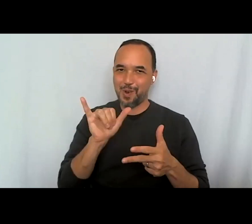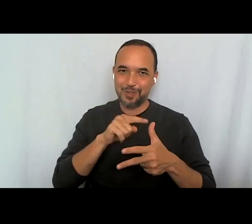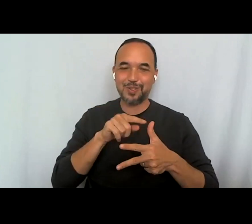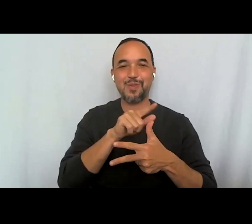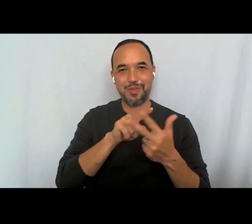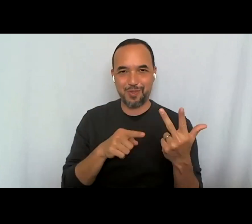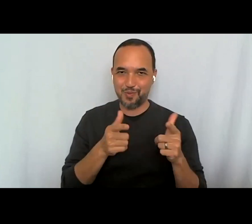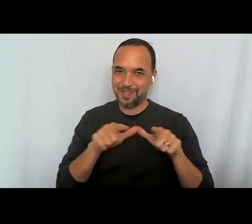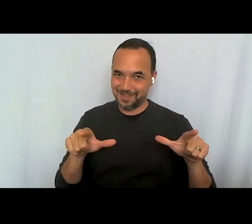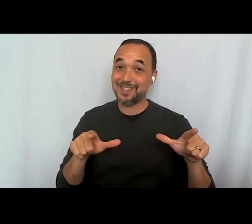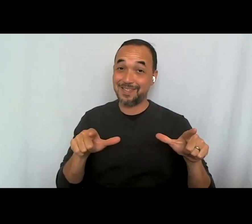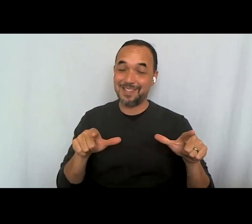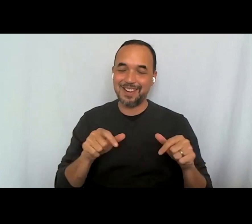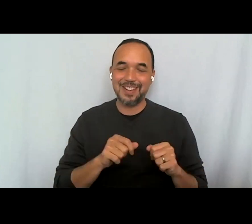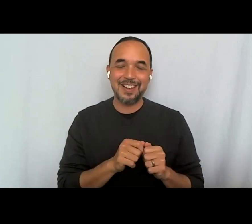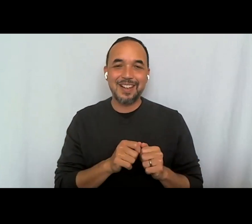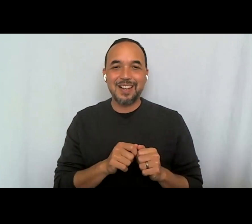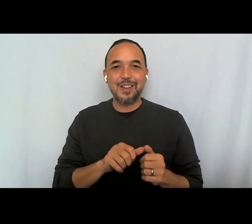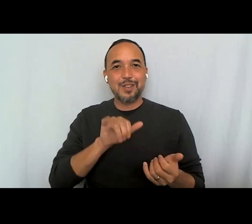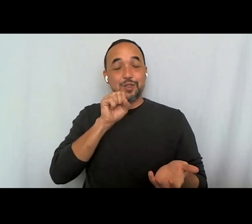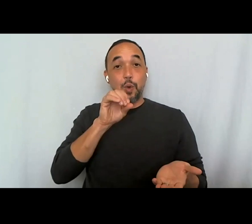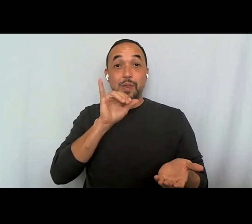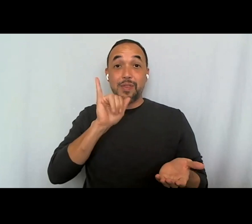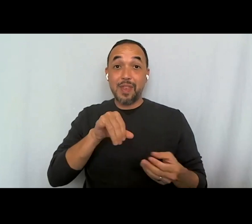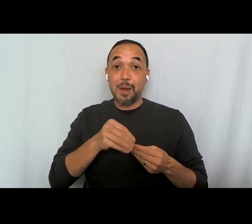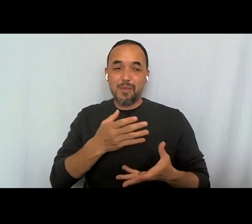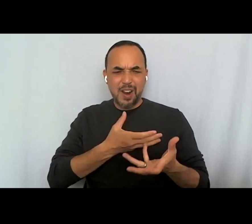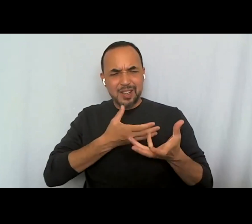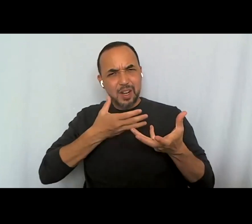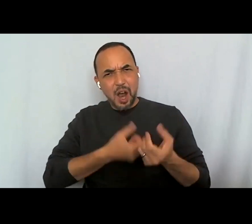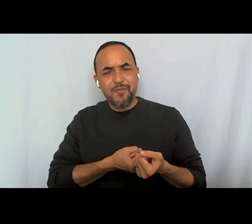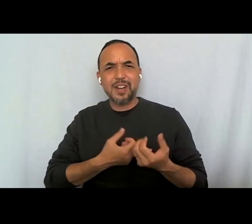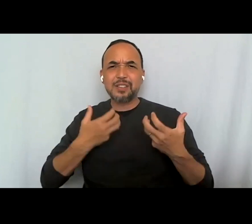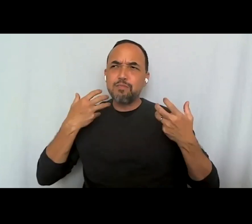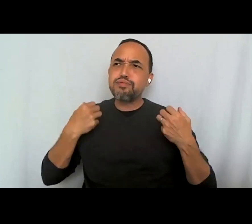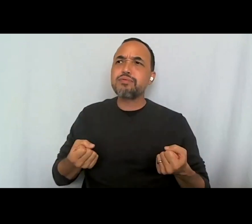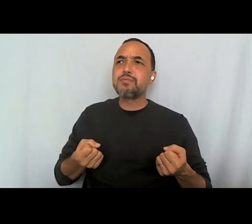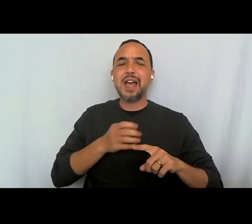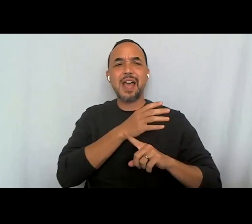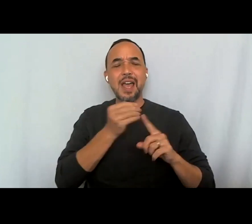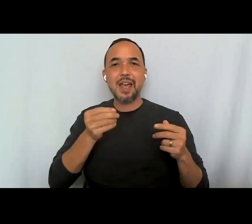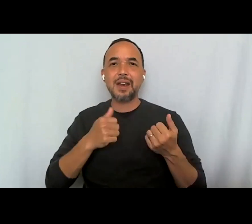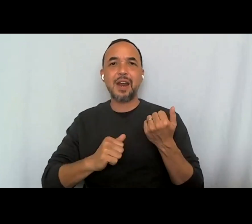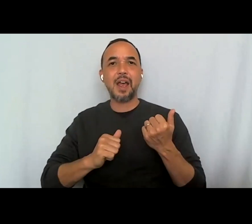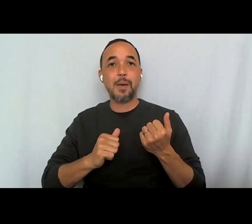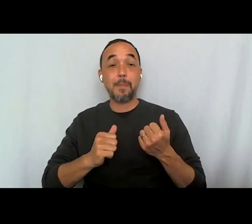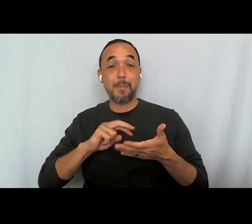allows us to support him better, see what he needs.